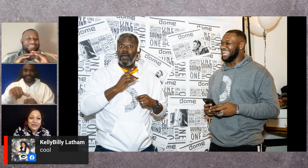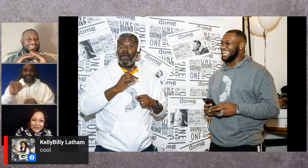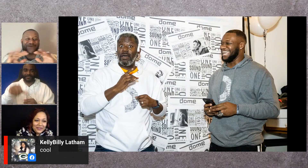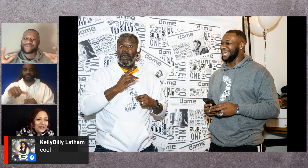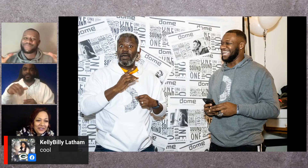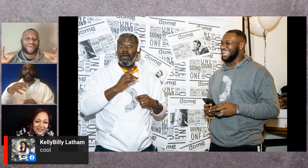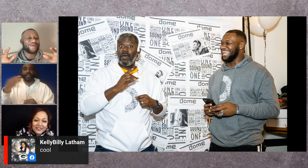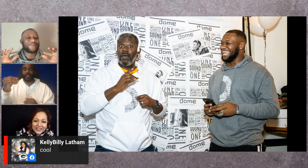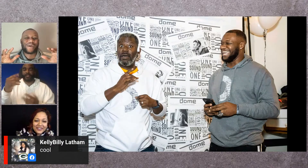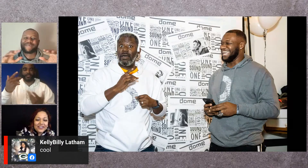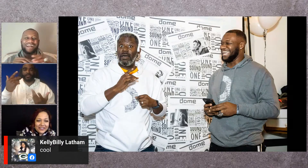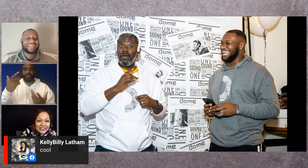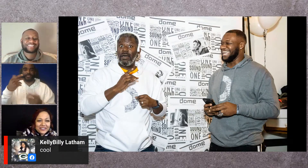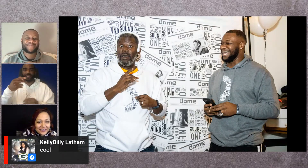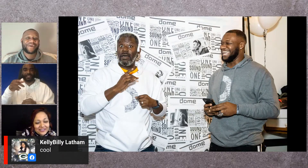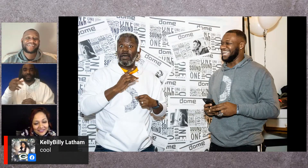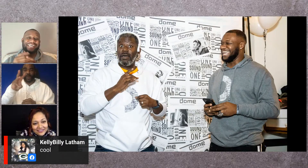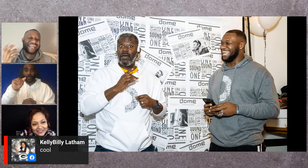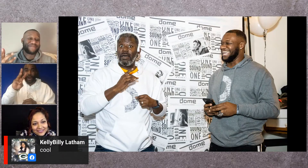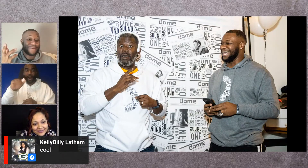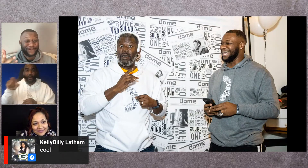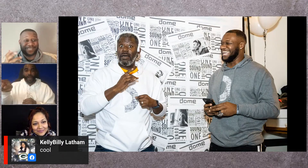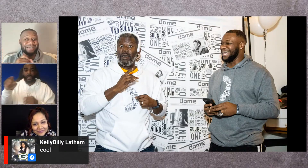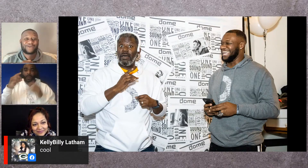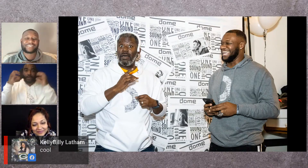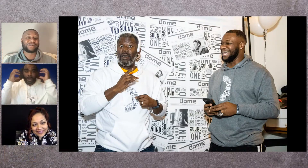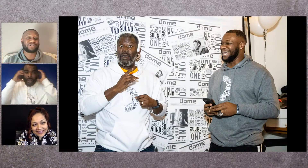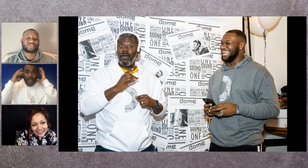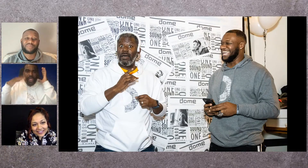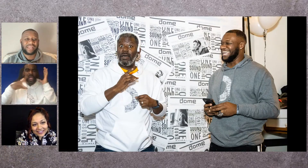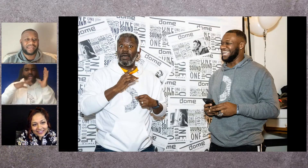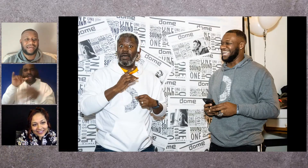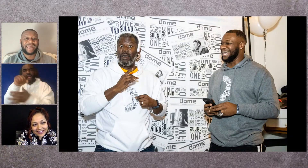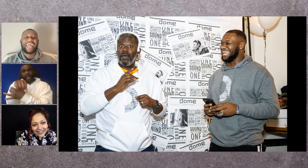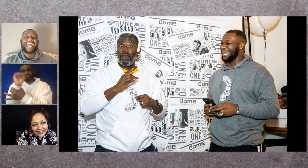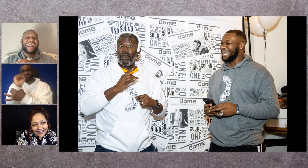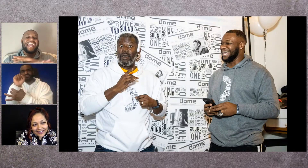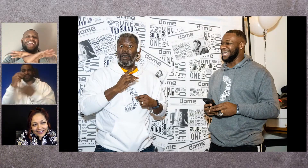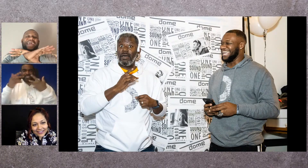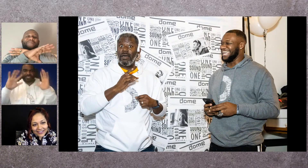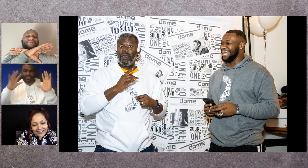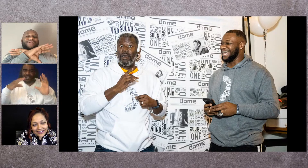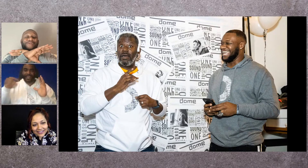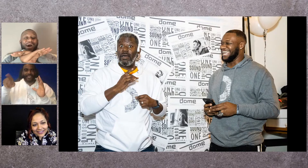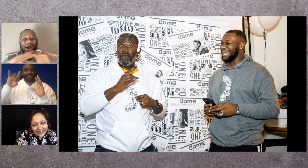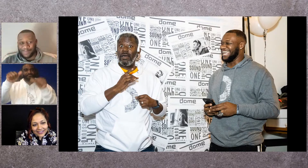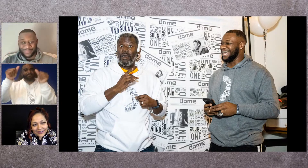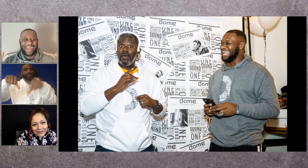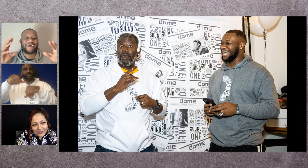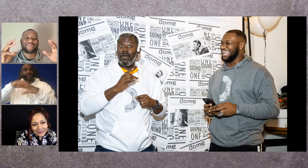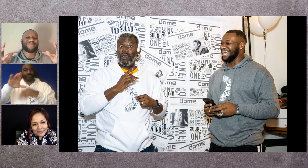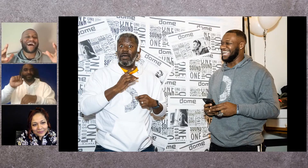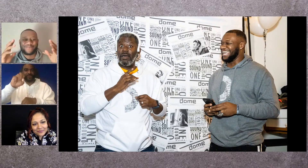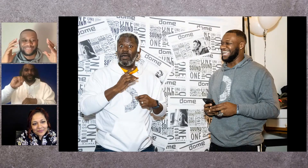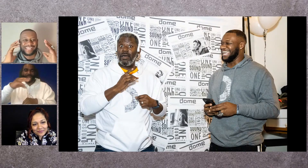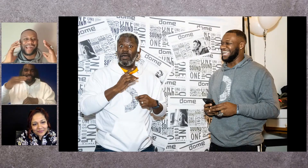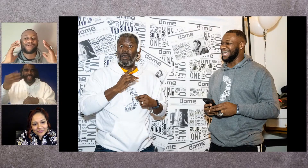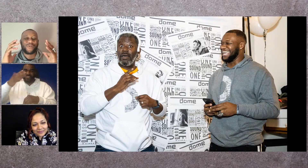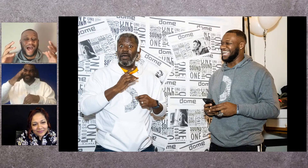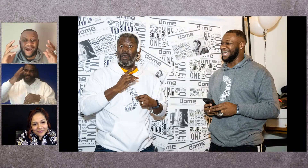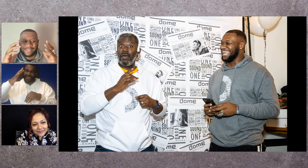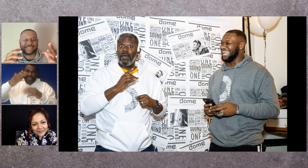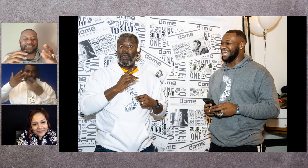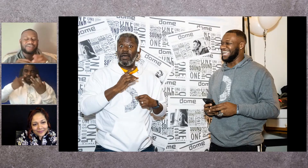he was blown away by the experience, and he posted it on his social media, and it blew up. Everybody was